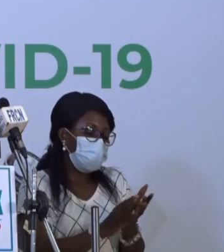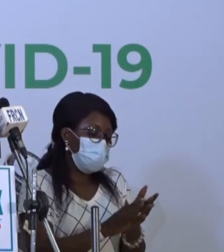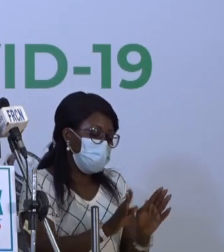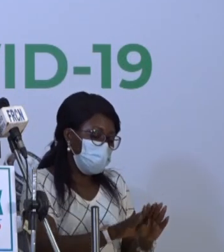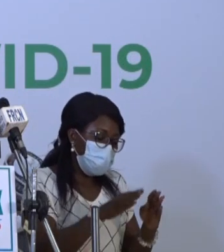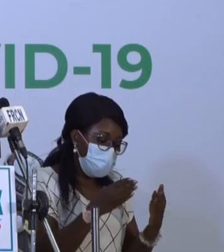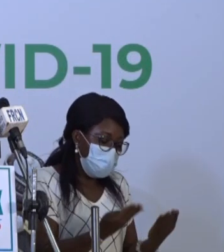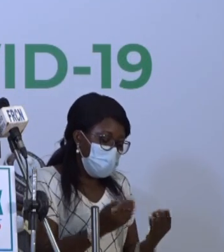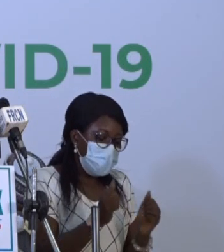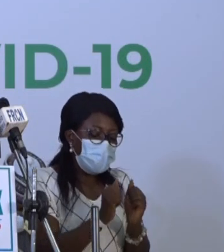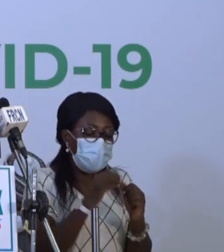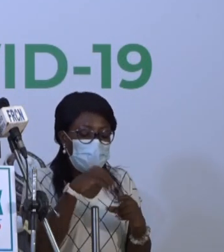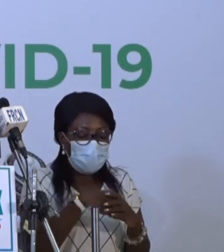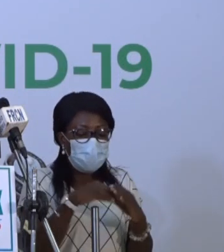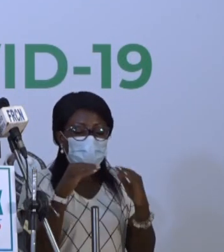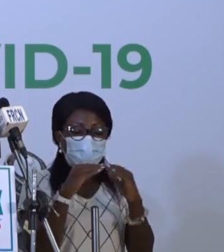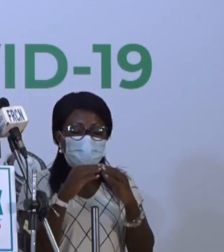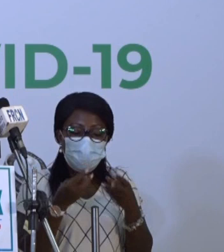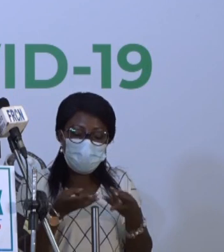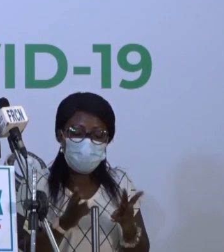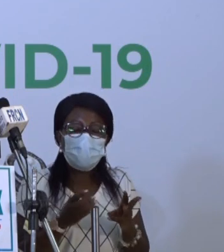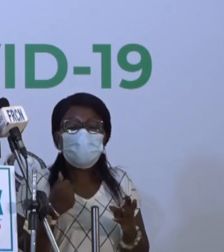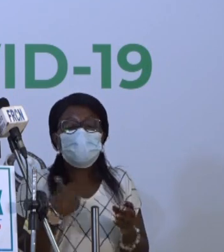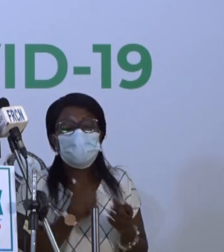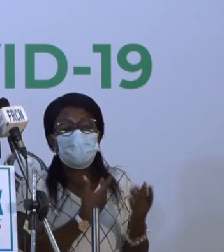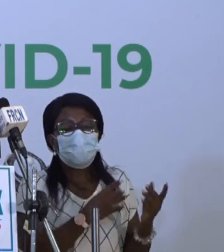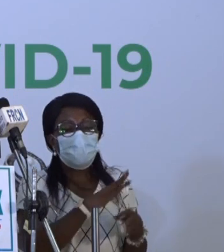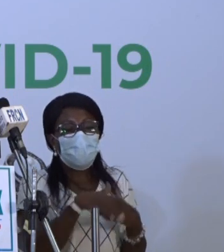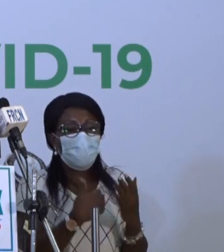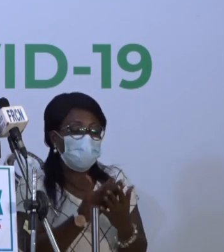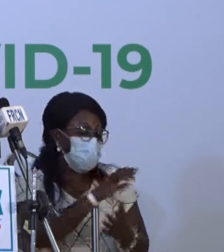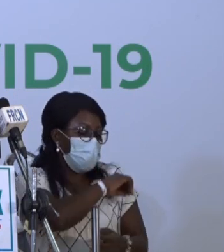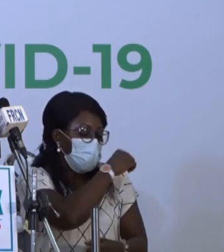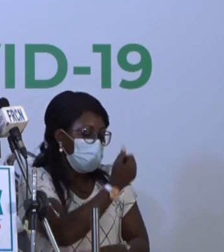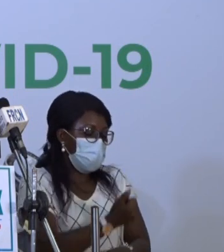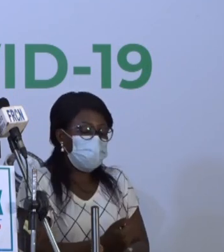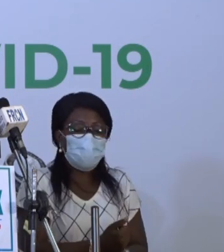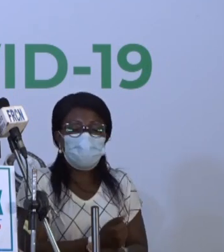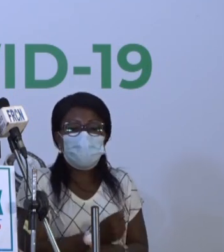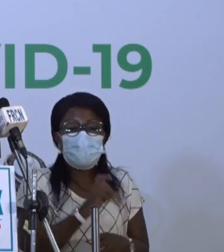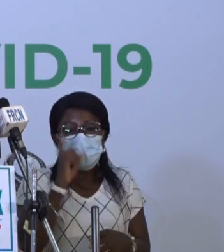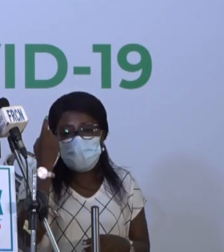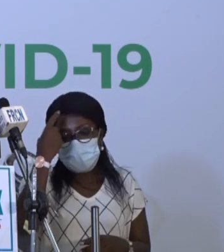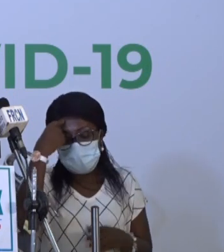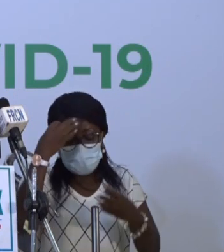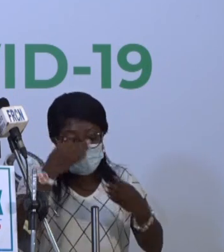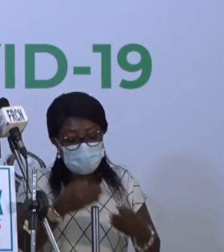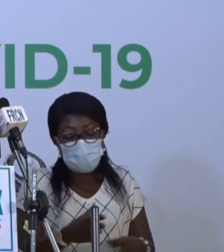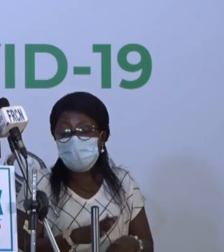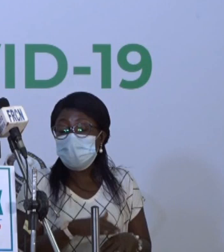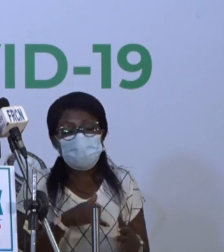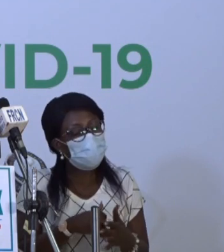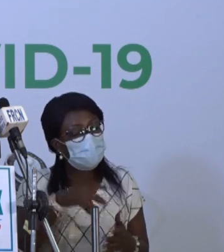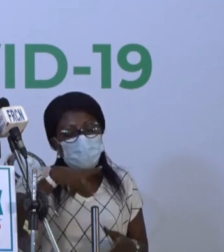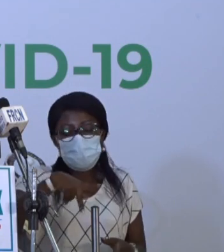a staggered way. So we expect school authorities and state governments to decide on that. The PTF will